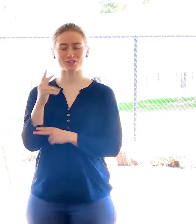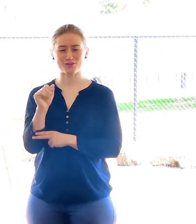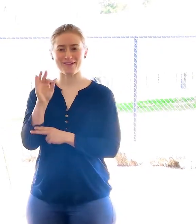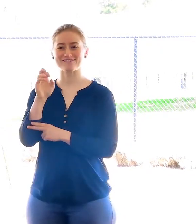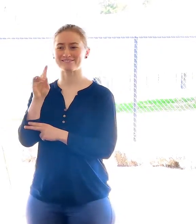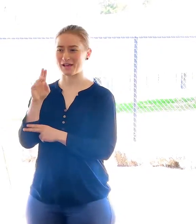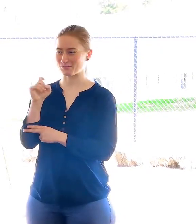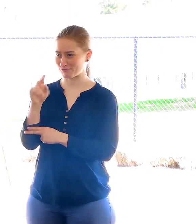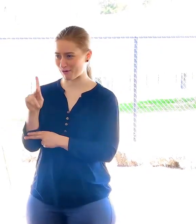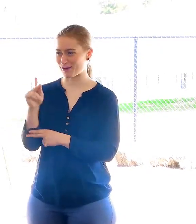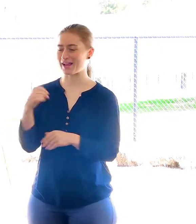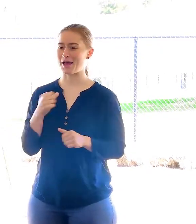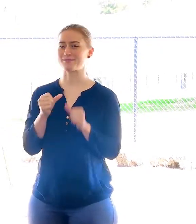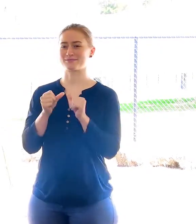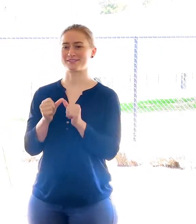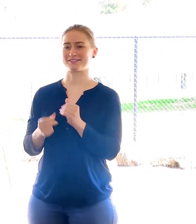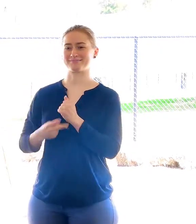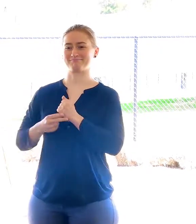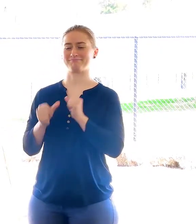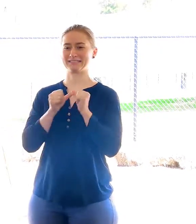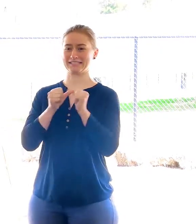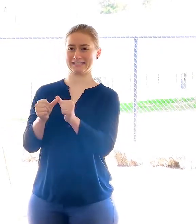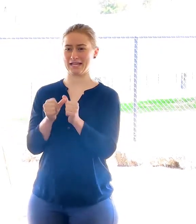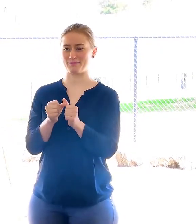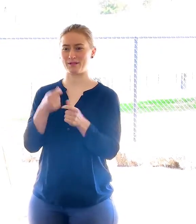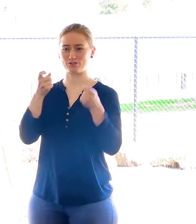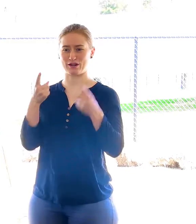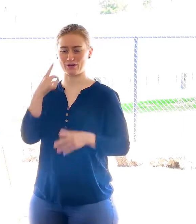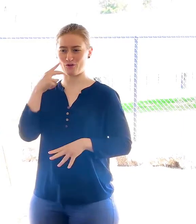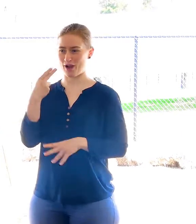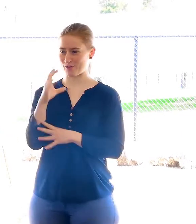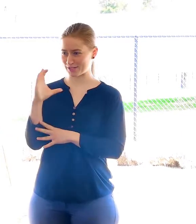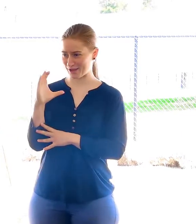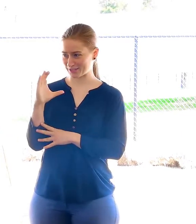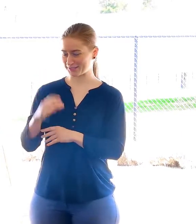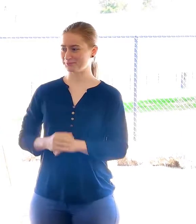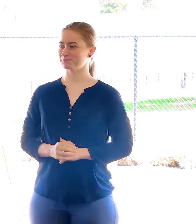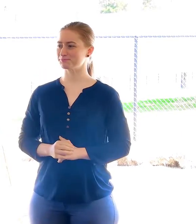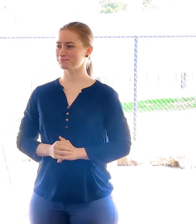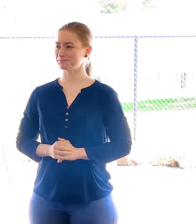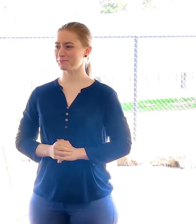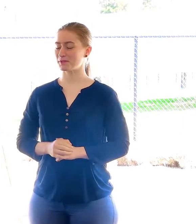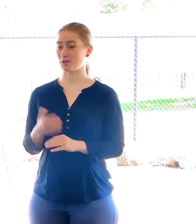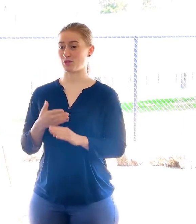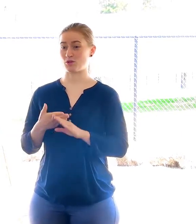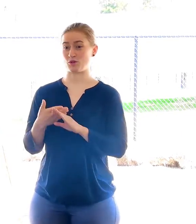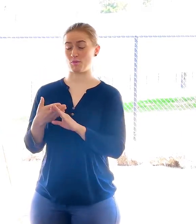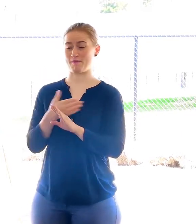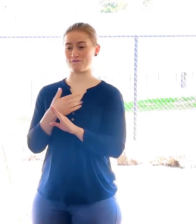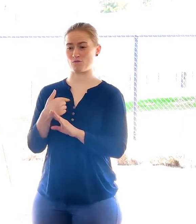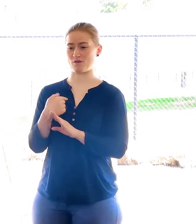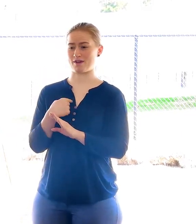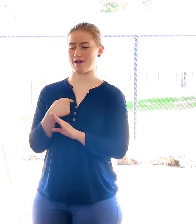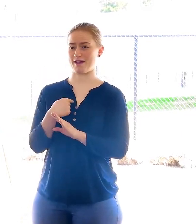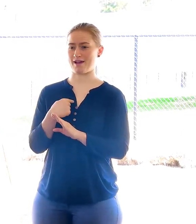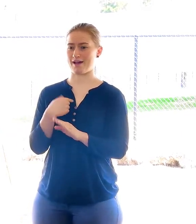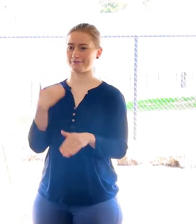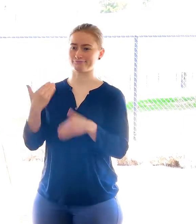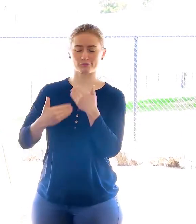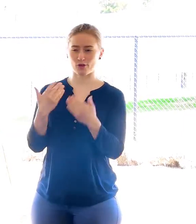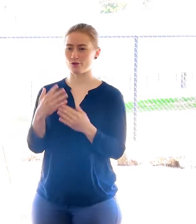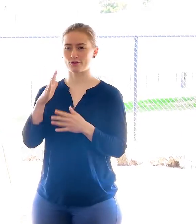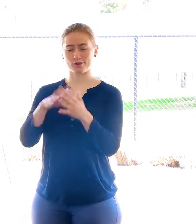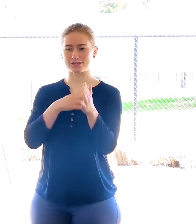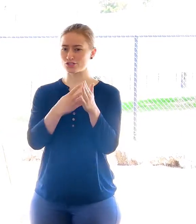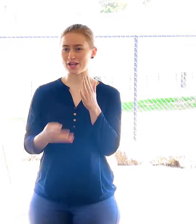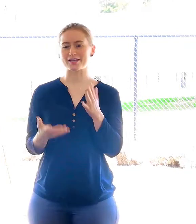am the Sustainability Director for Howard County, and before I go through the agenda, I